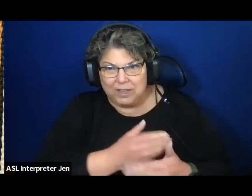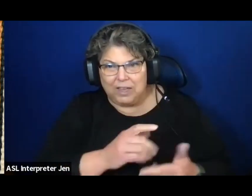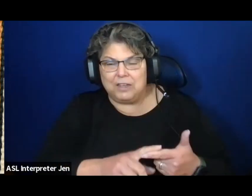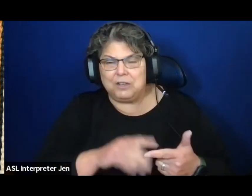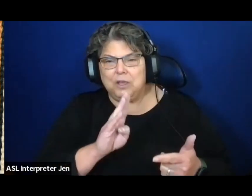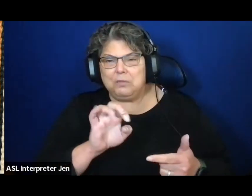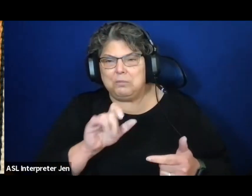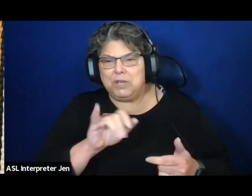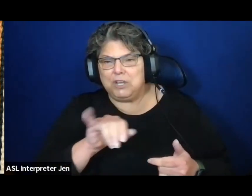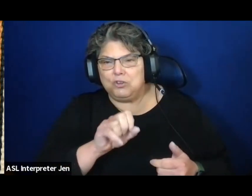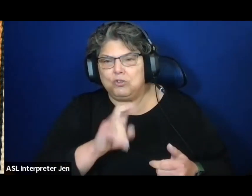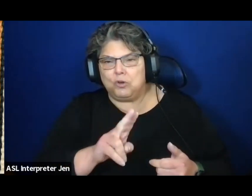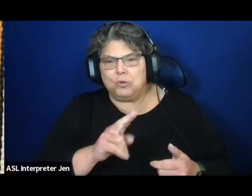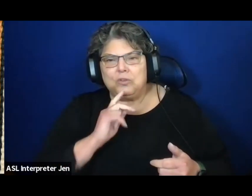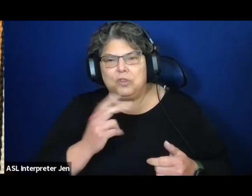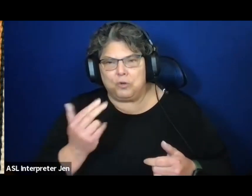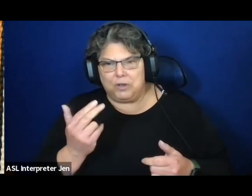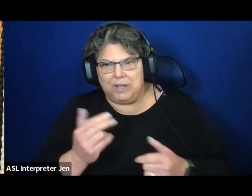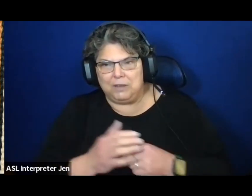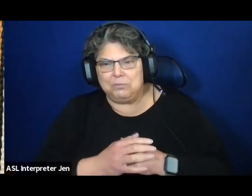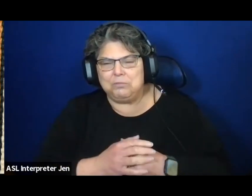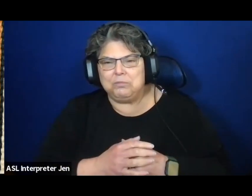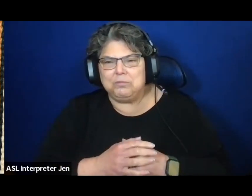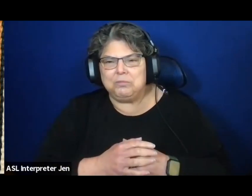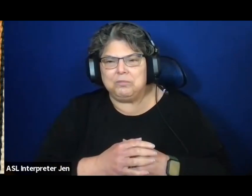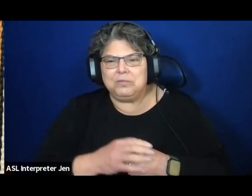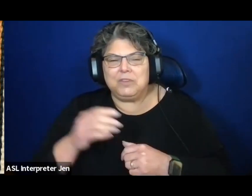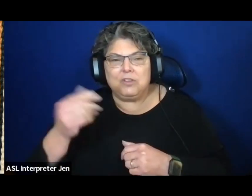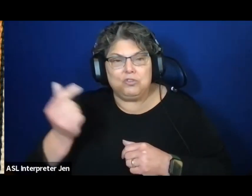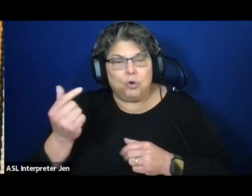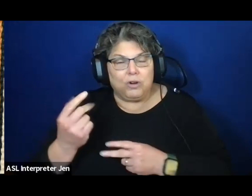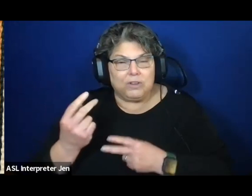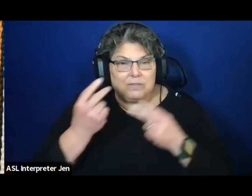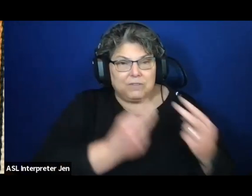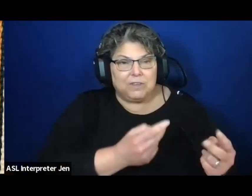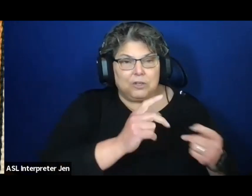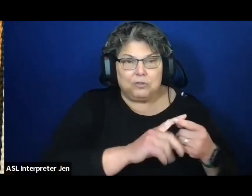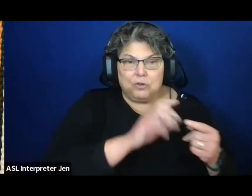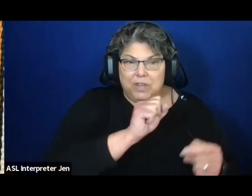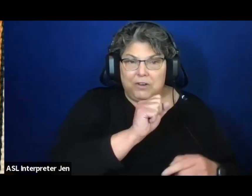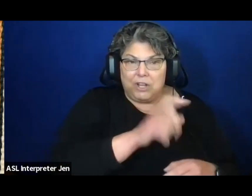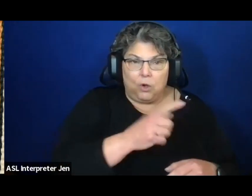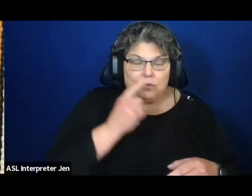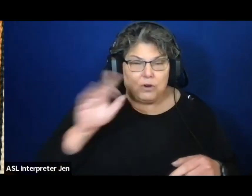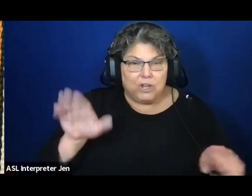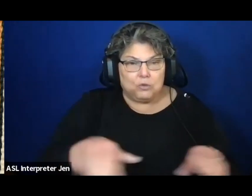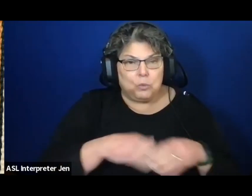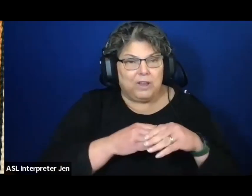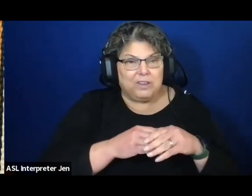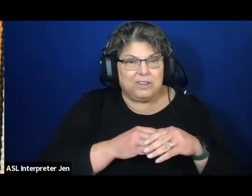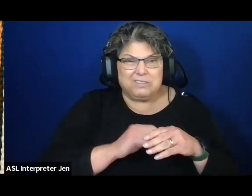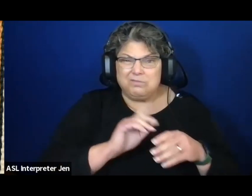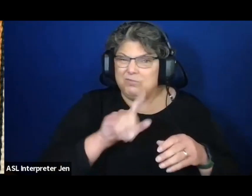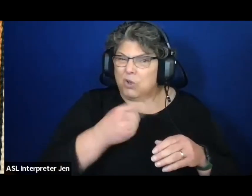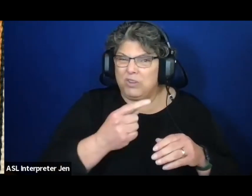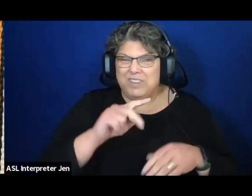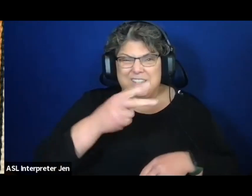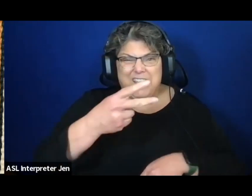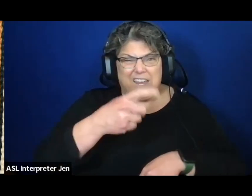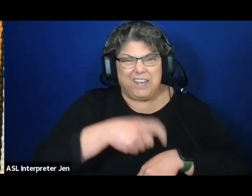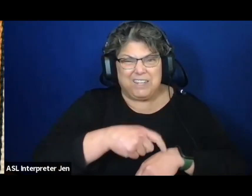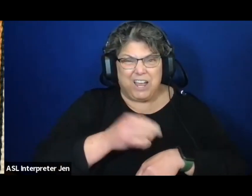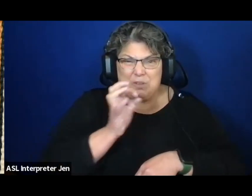on his right, 13 years old. George's trip to Sierra Leone for his wedding marks only the second time he has been back there